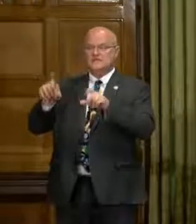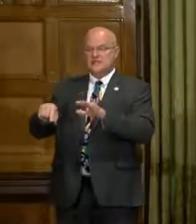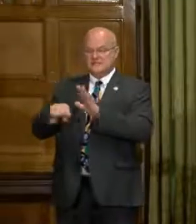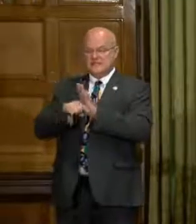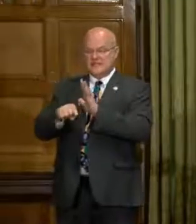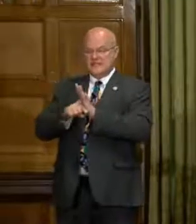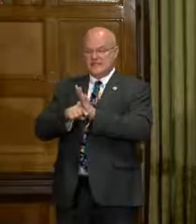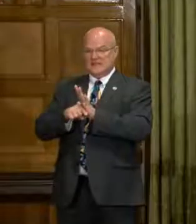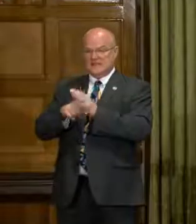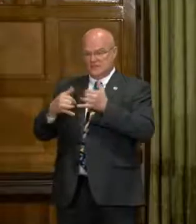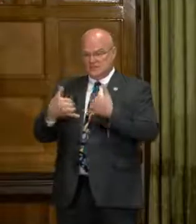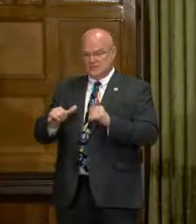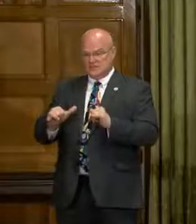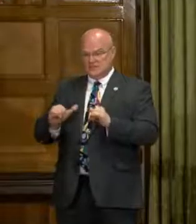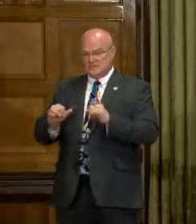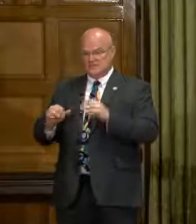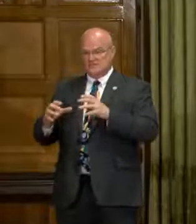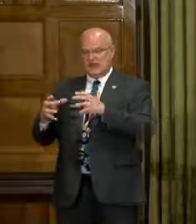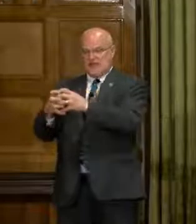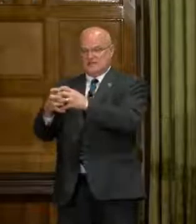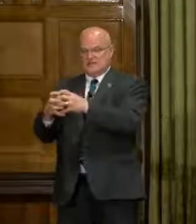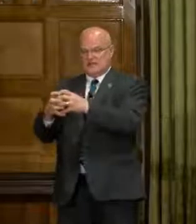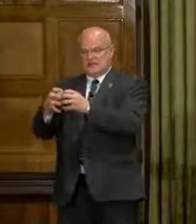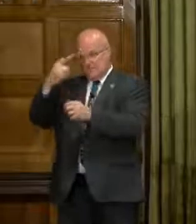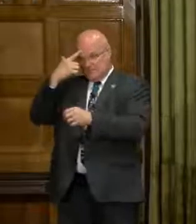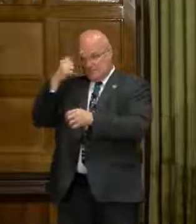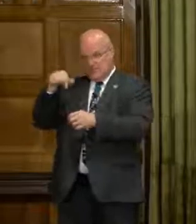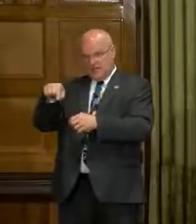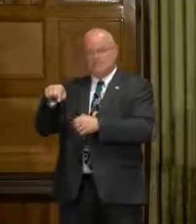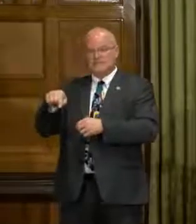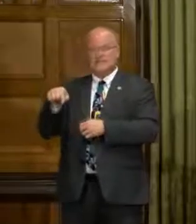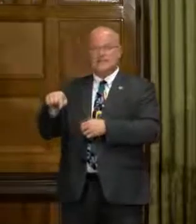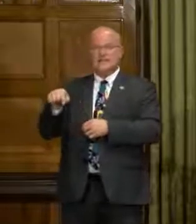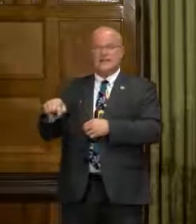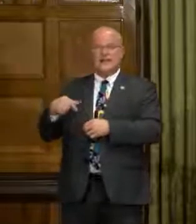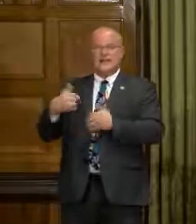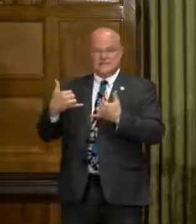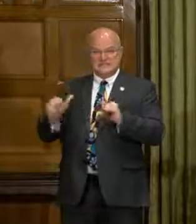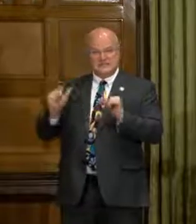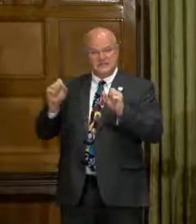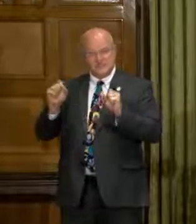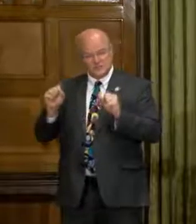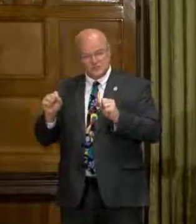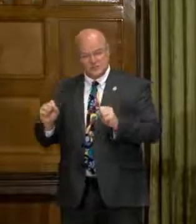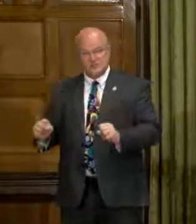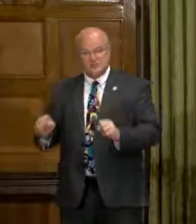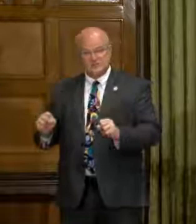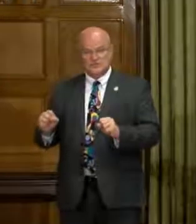tested negative, you still would isolate them because they still could